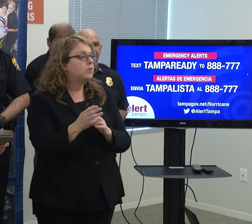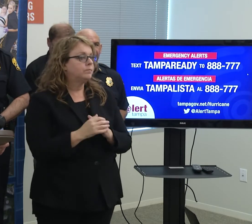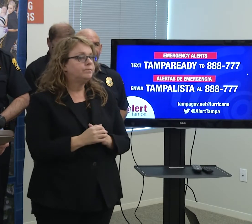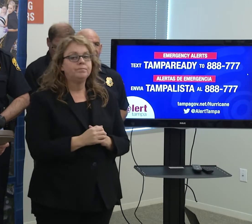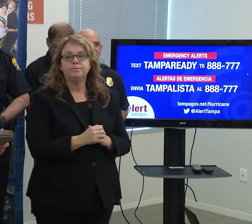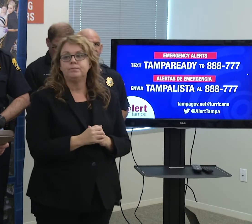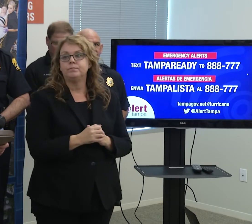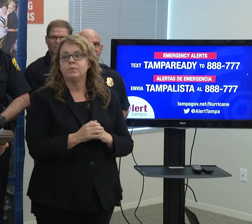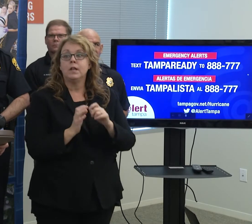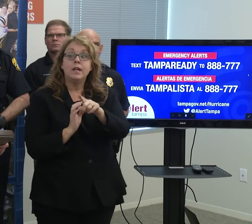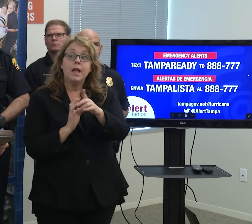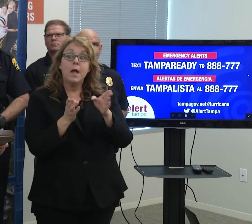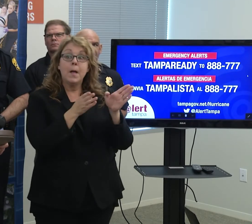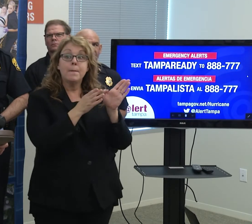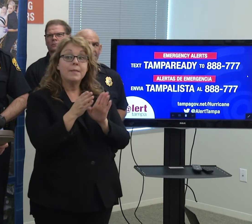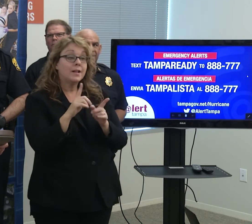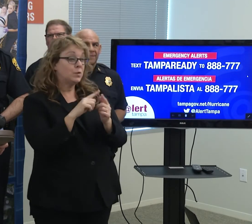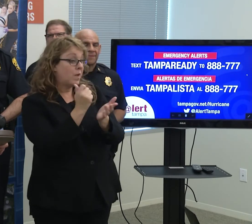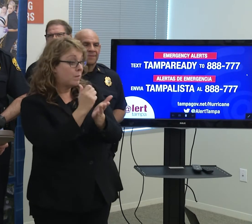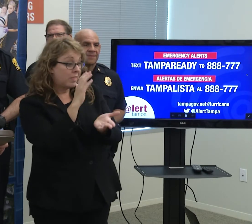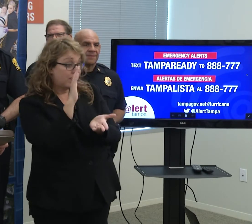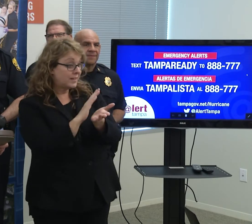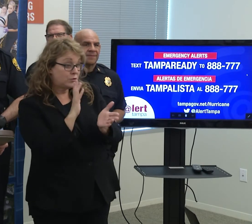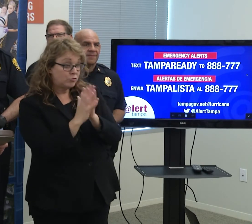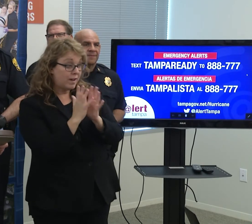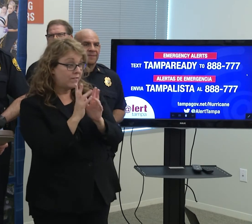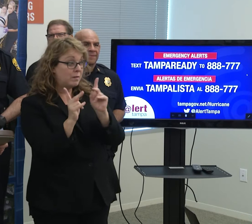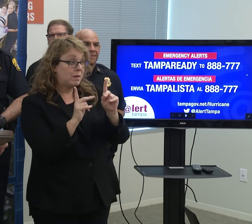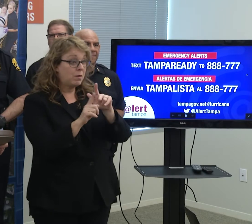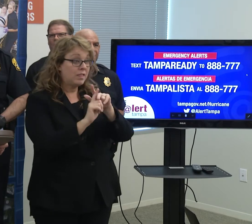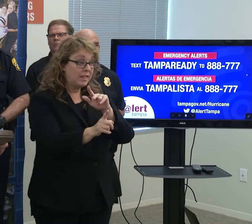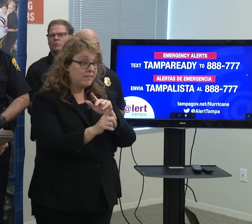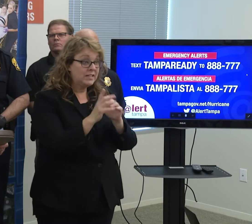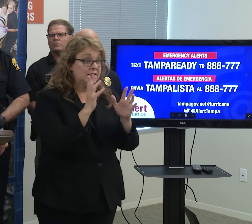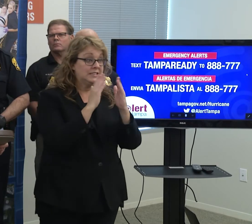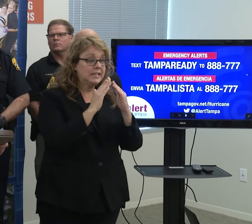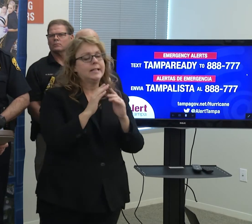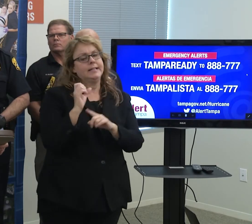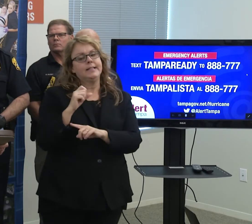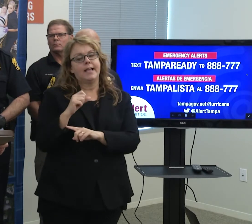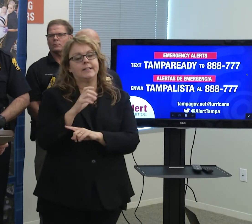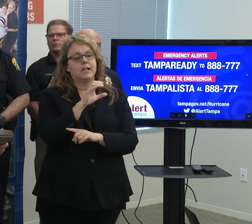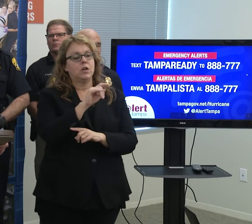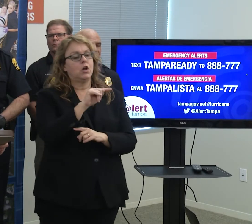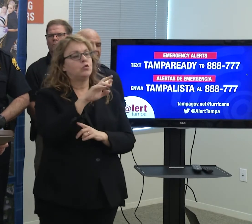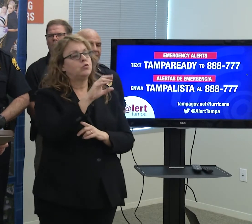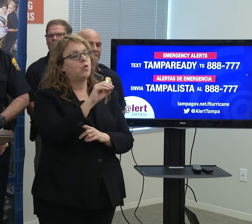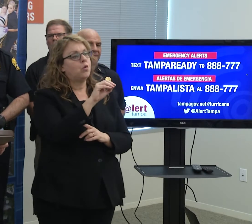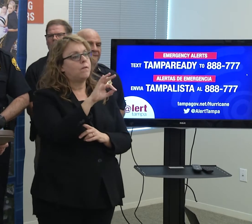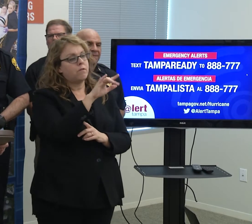prepare. But is there a plan to mitigate the traffic as people are leaving the city? Yes, we have contraflow